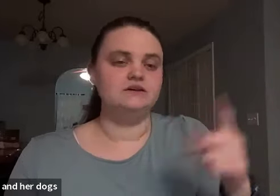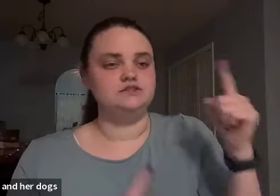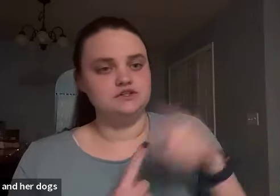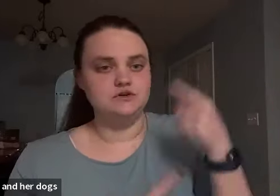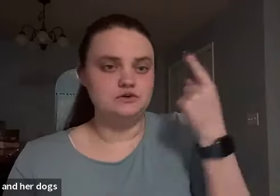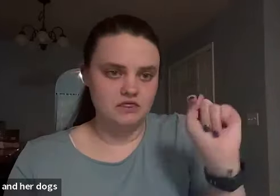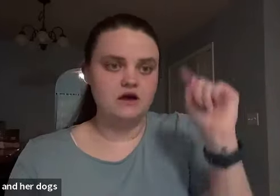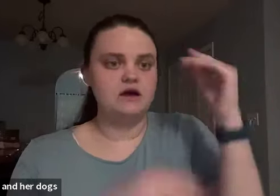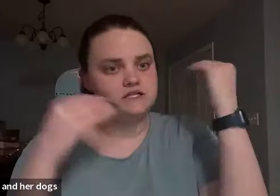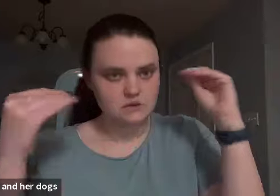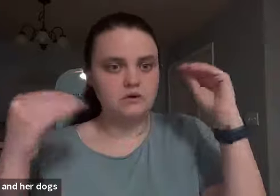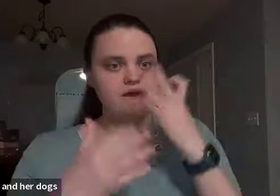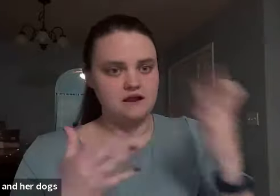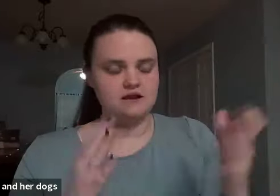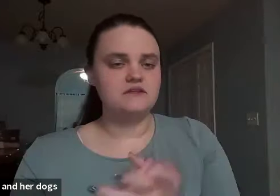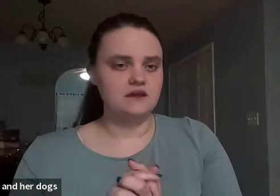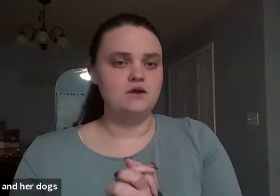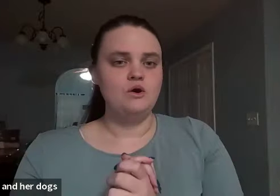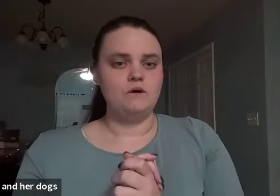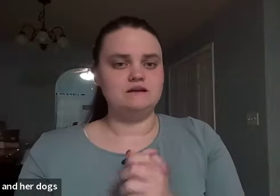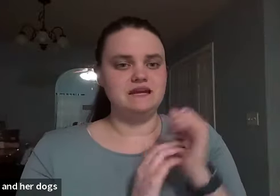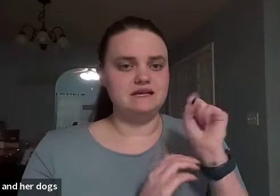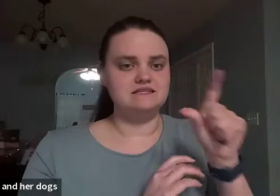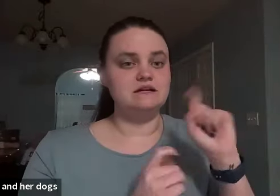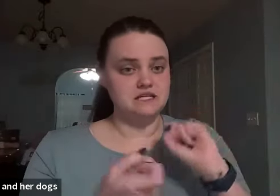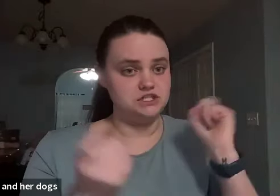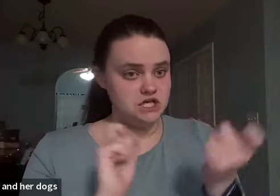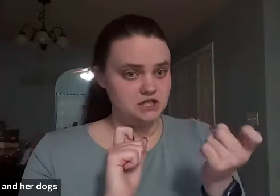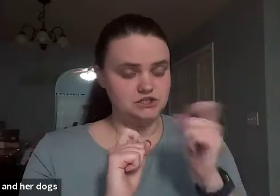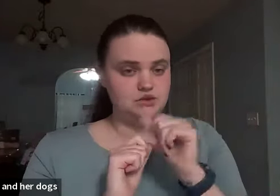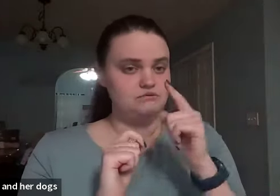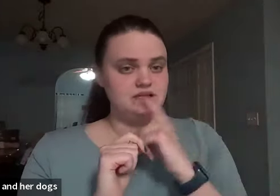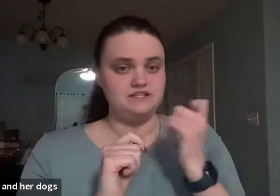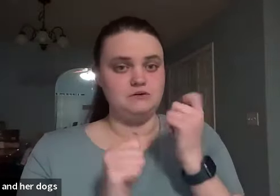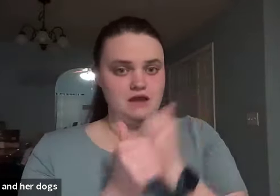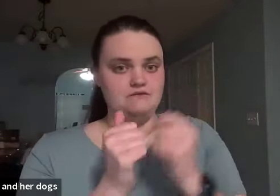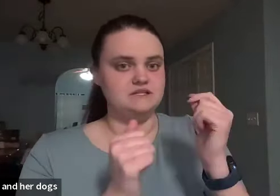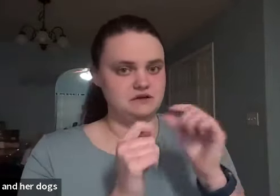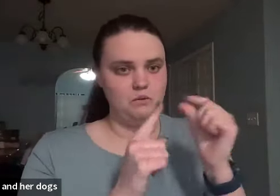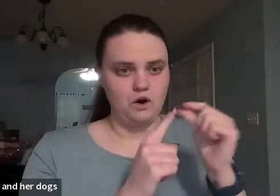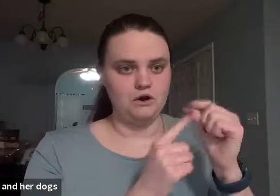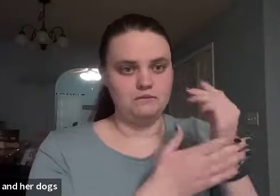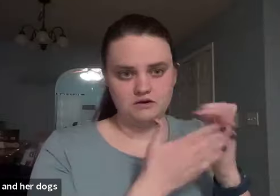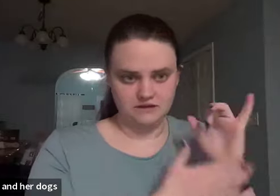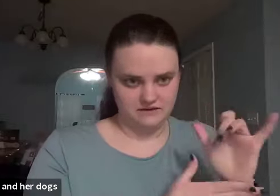going to the store, that kind of thing. Whereas in ASL, it does change. You don't really do every single word or part like